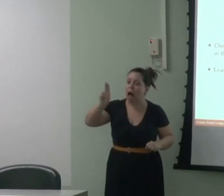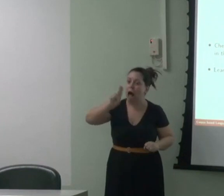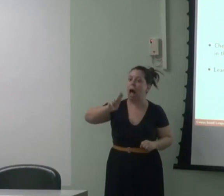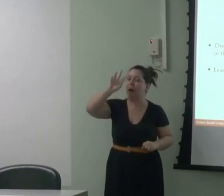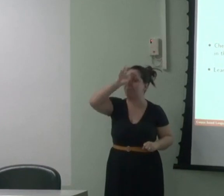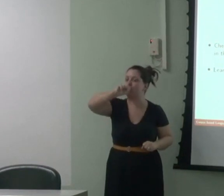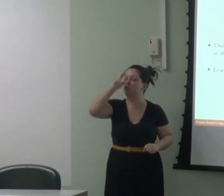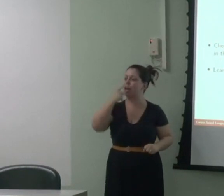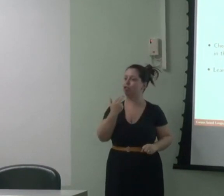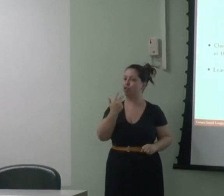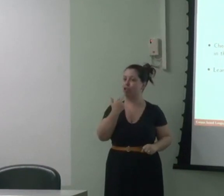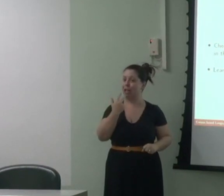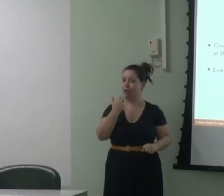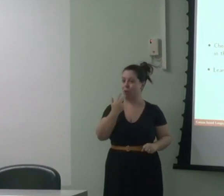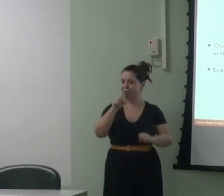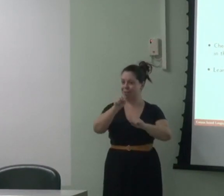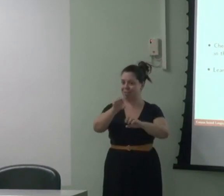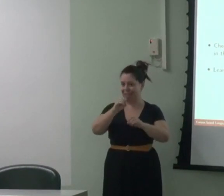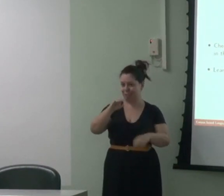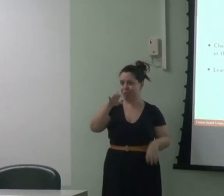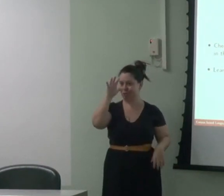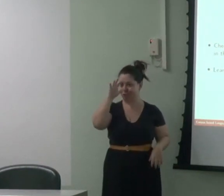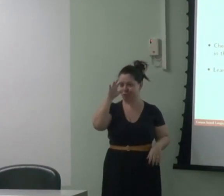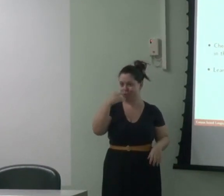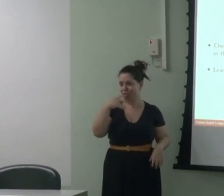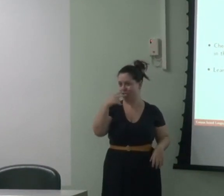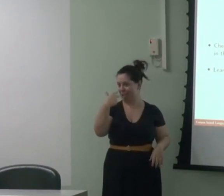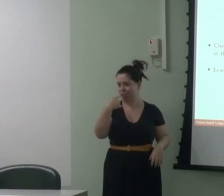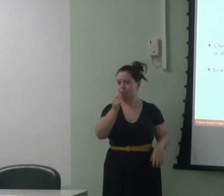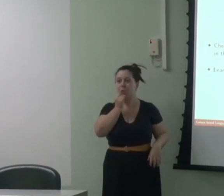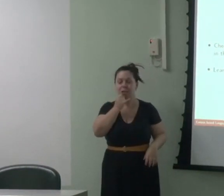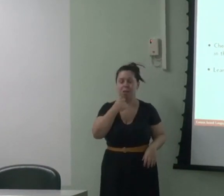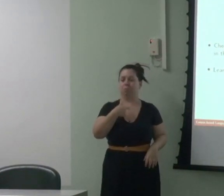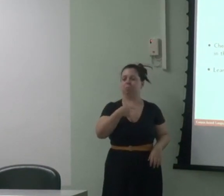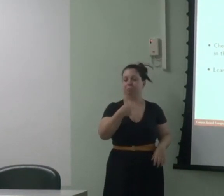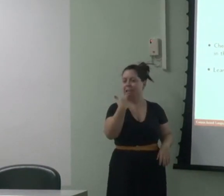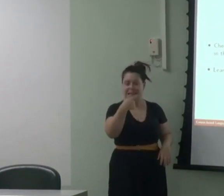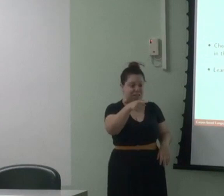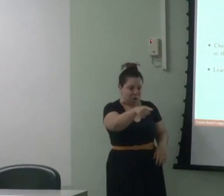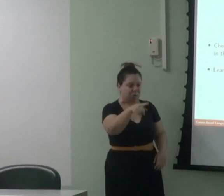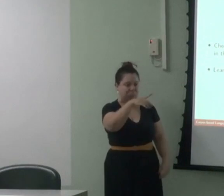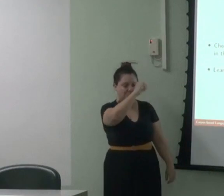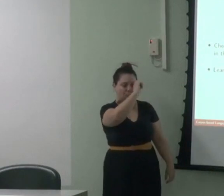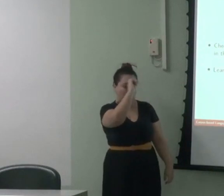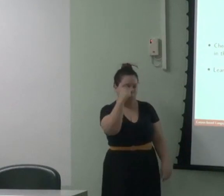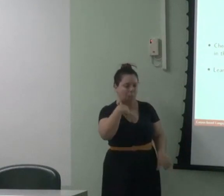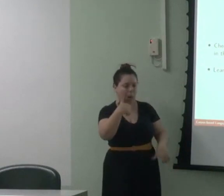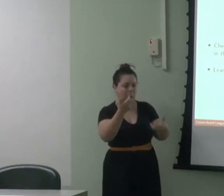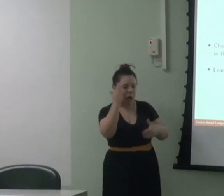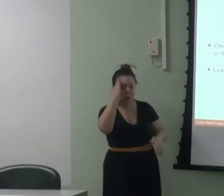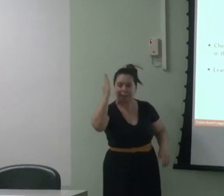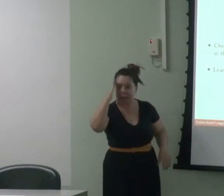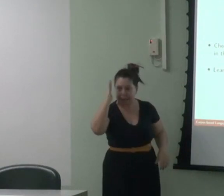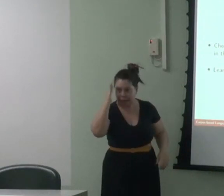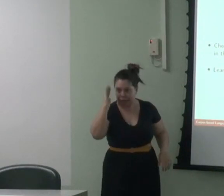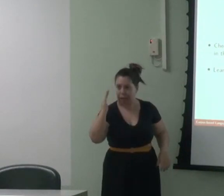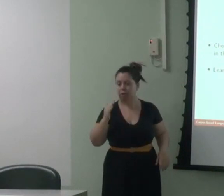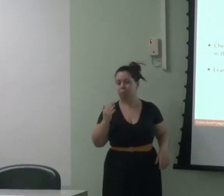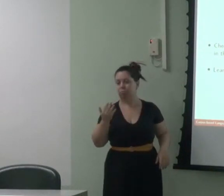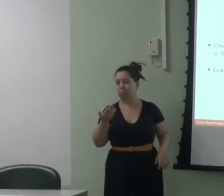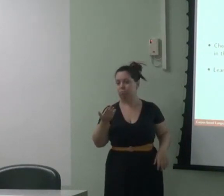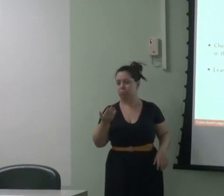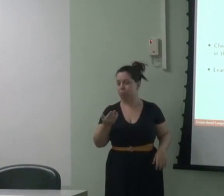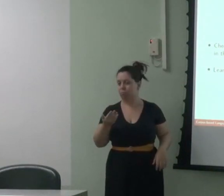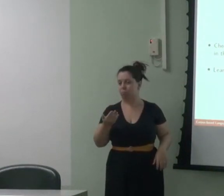me it's quite useful if I don't know a language and I want to understand something, then maybe for